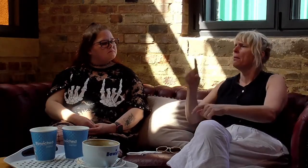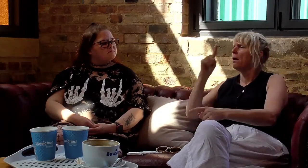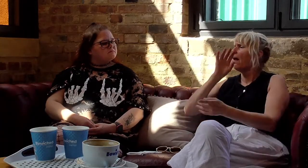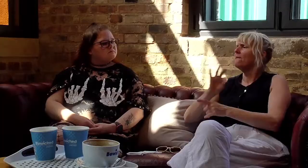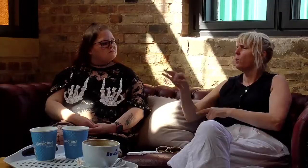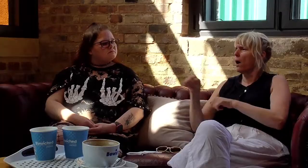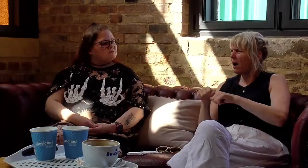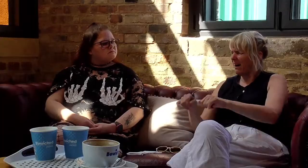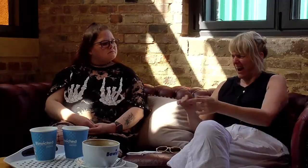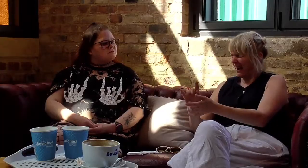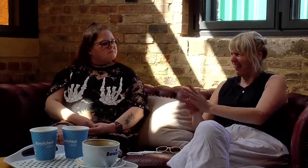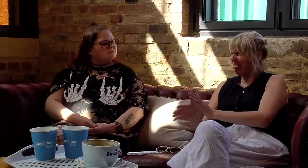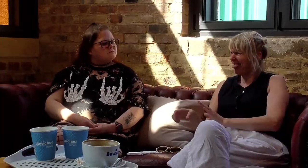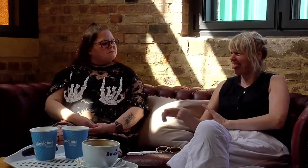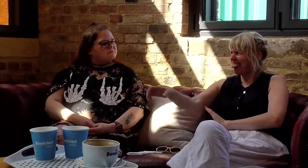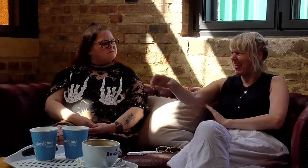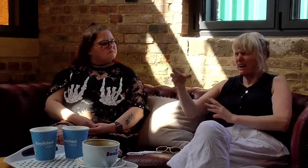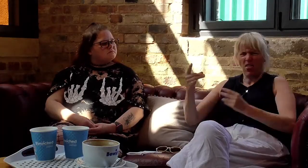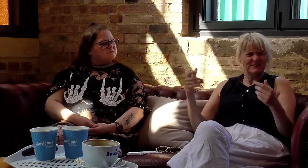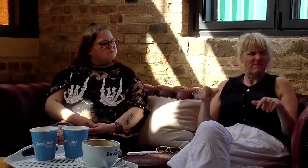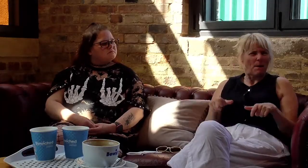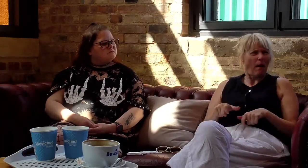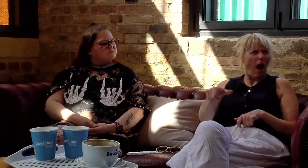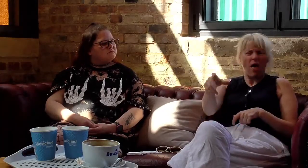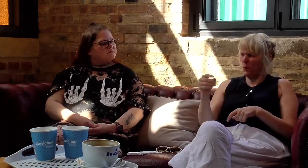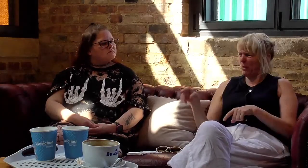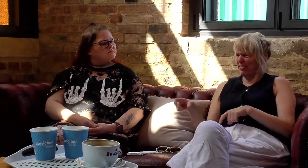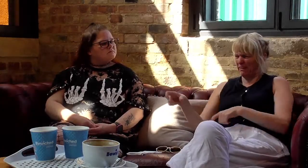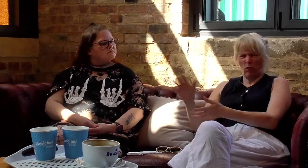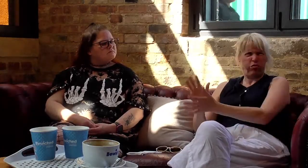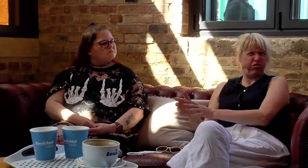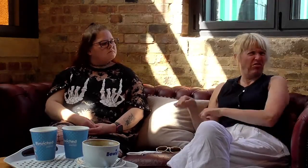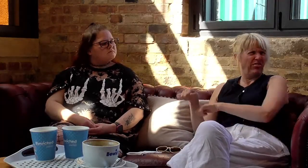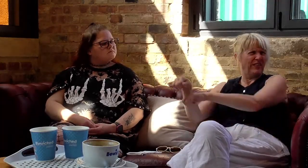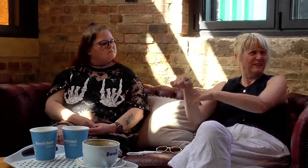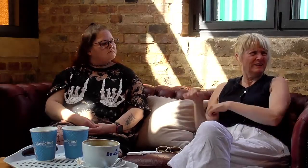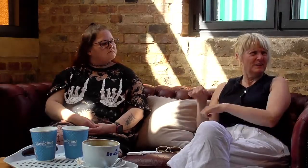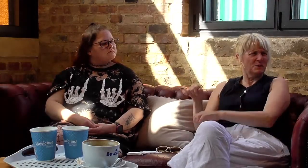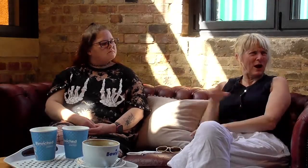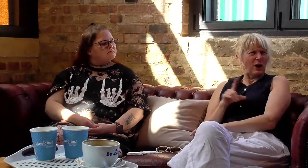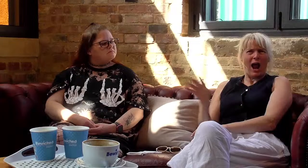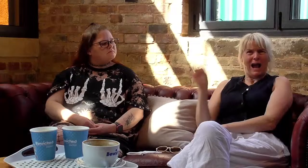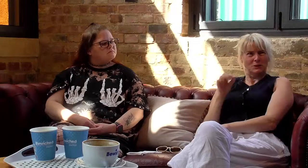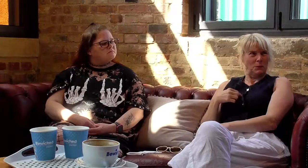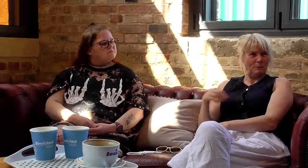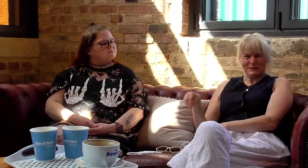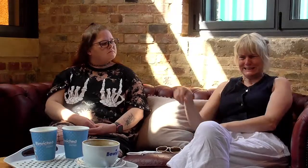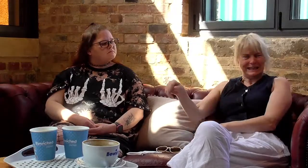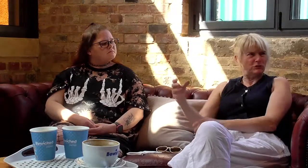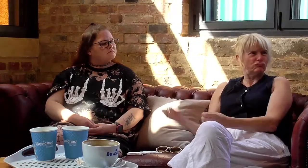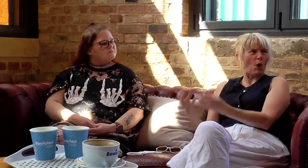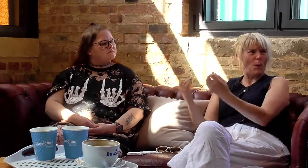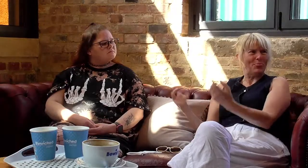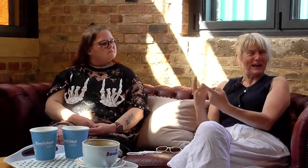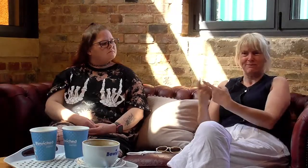around to help look after it and cut it off. And I think sometimes people don't mow the actual weeded